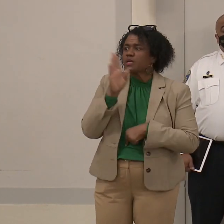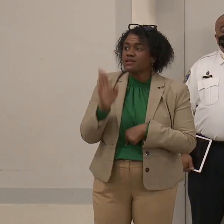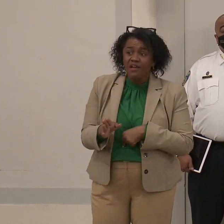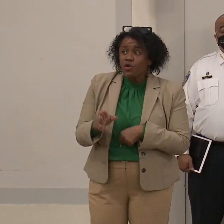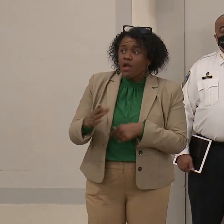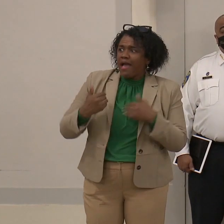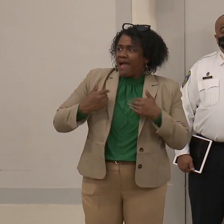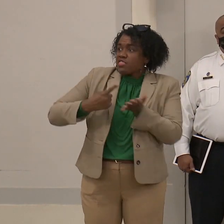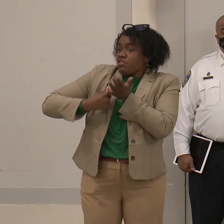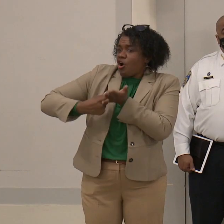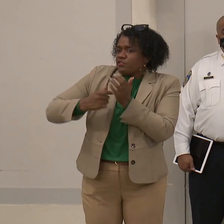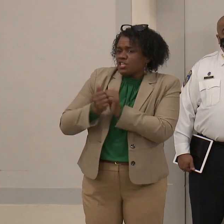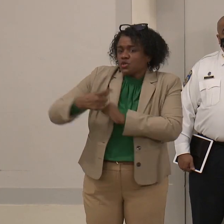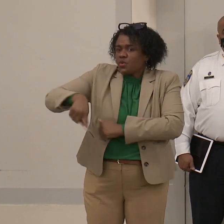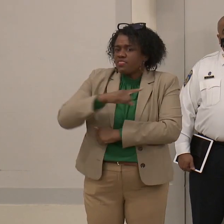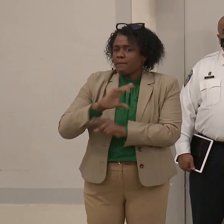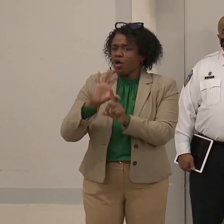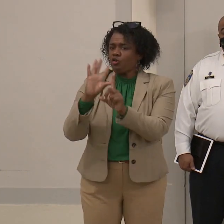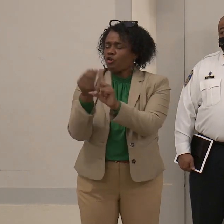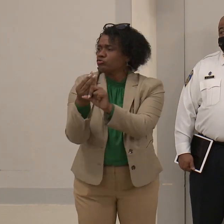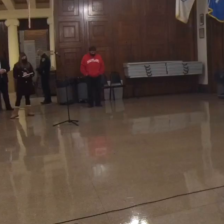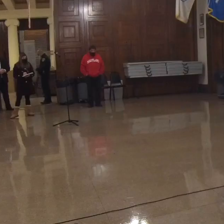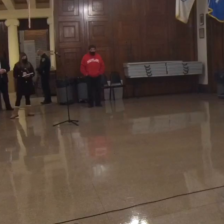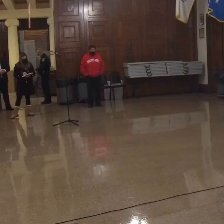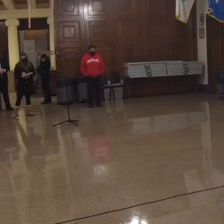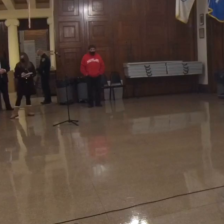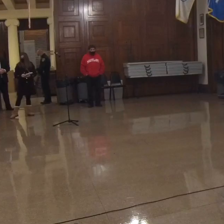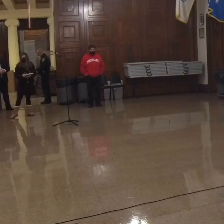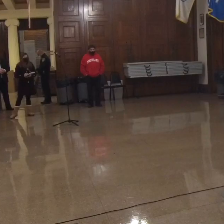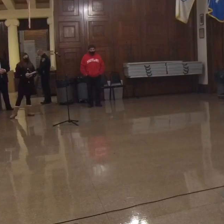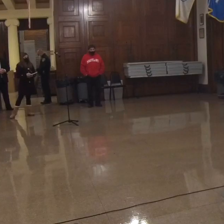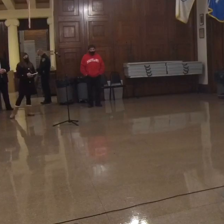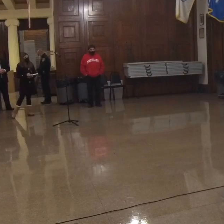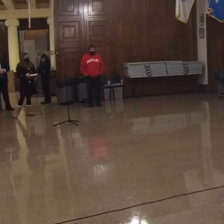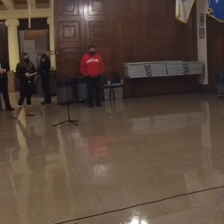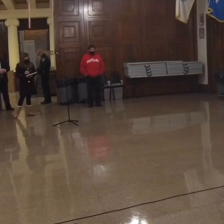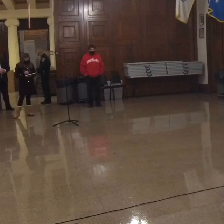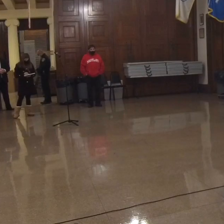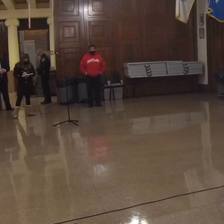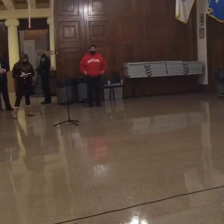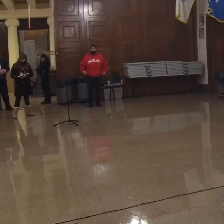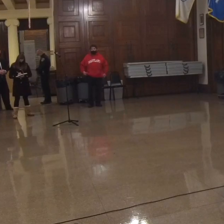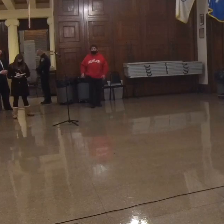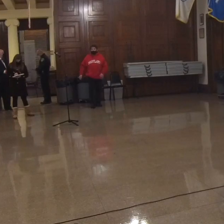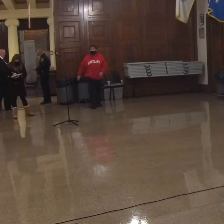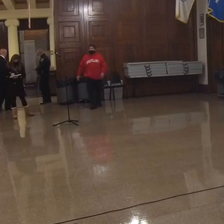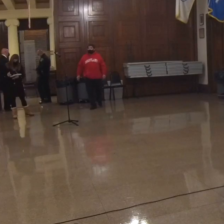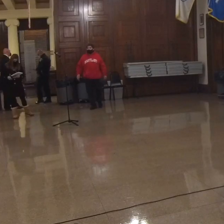conversation without that cultural understanding. Thank you, everybody.